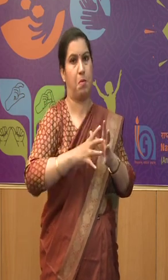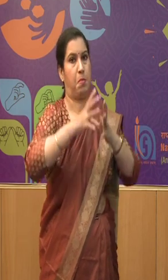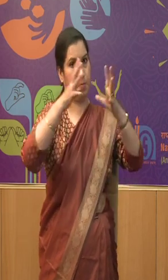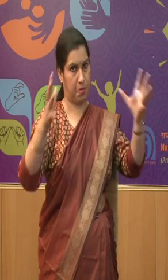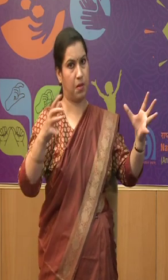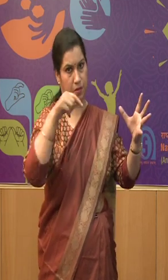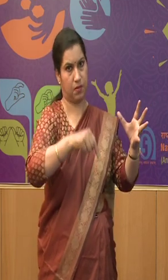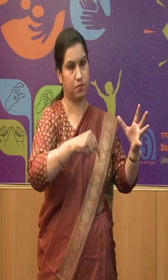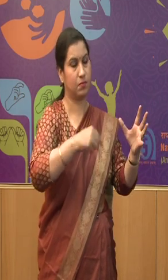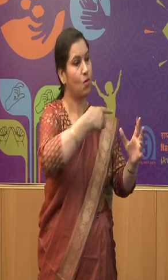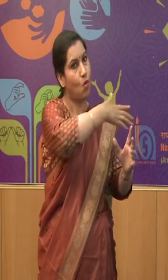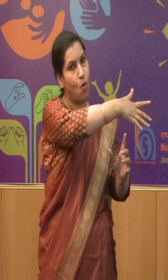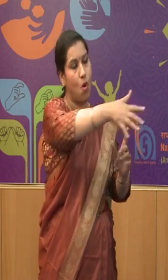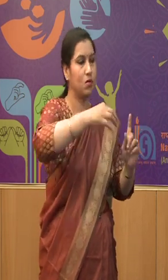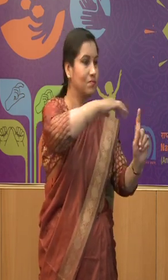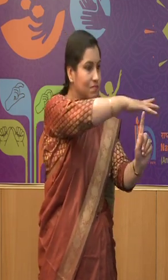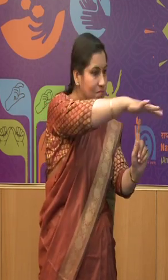religious evils among the Indians.